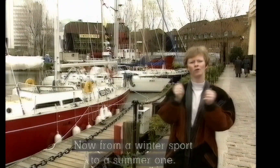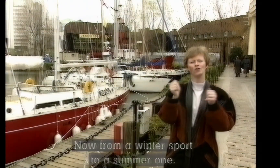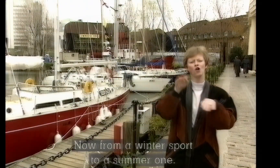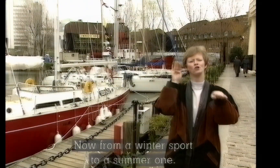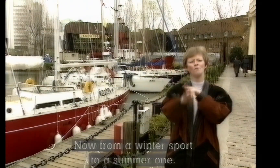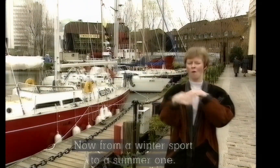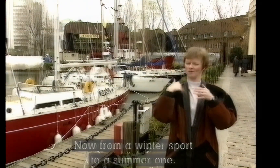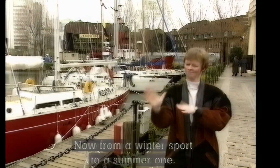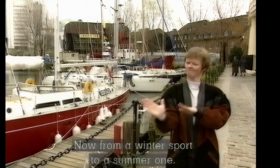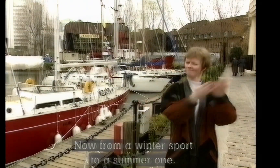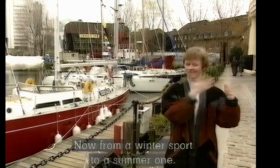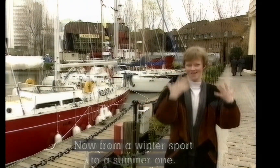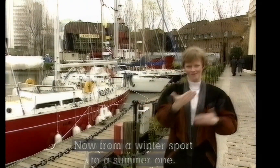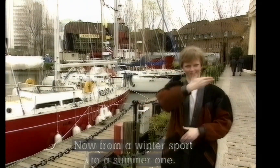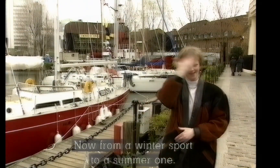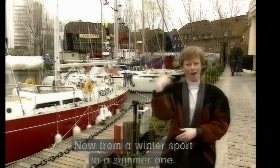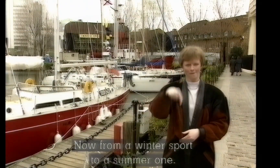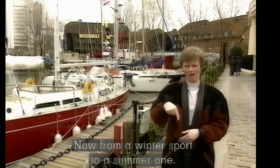Well, now from a winter sport to a summer one.